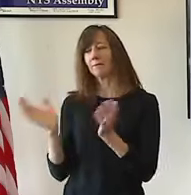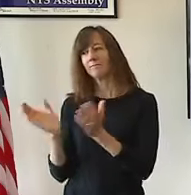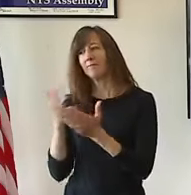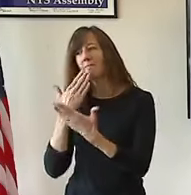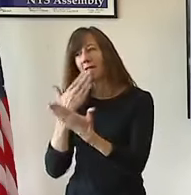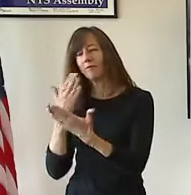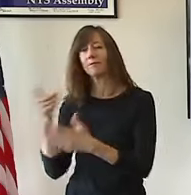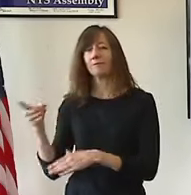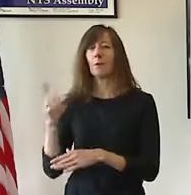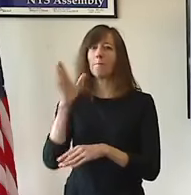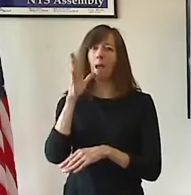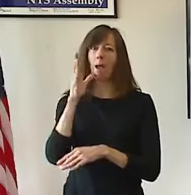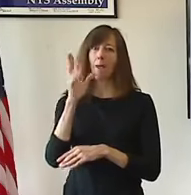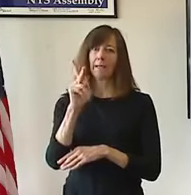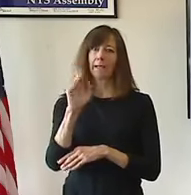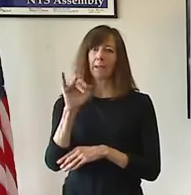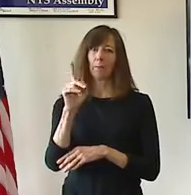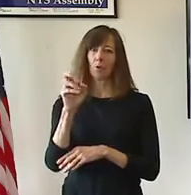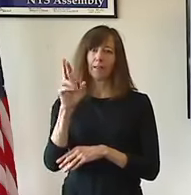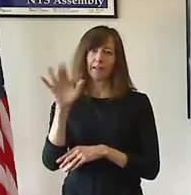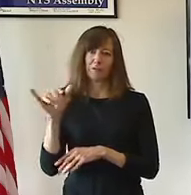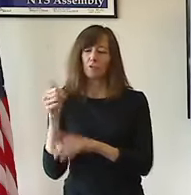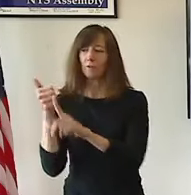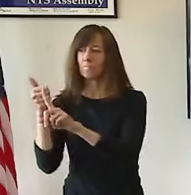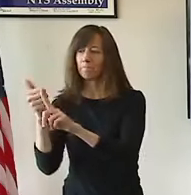to us. And I think it's important that we take the opportunity